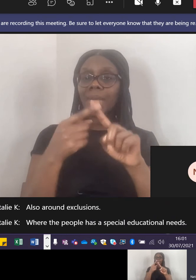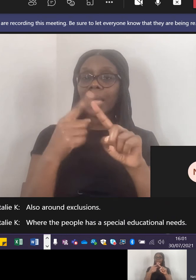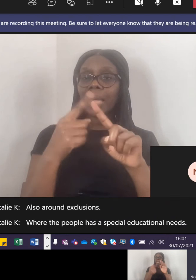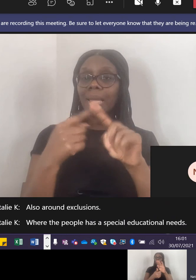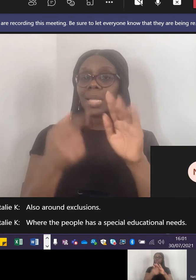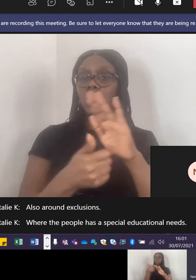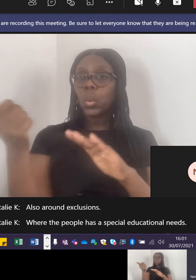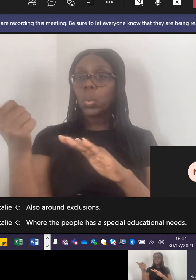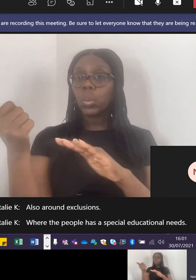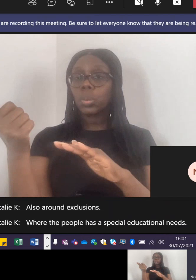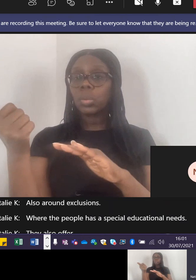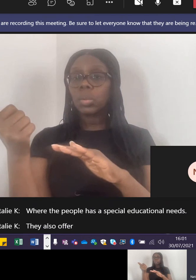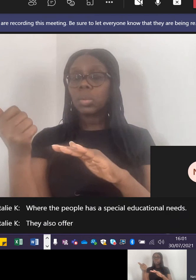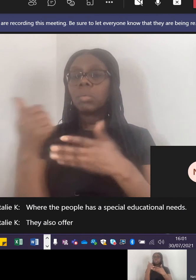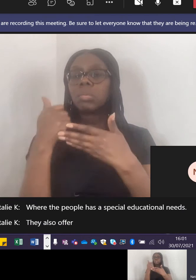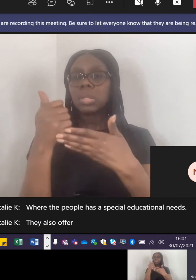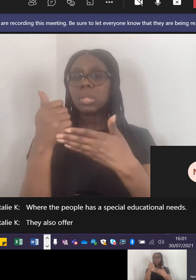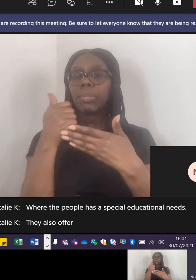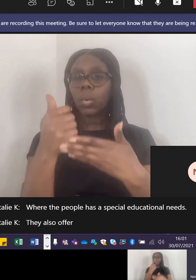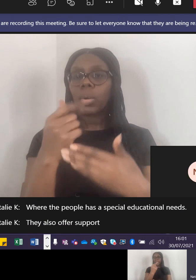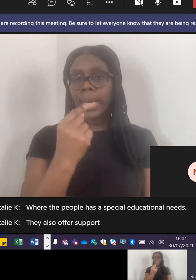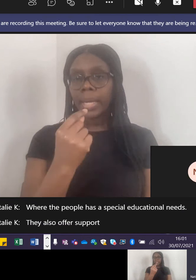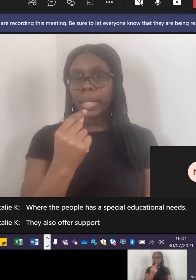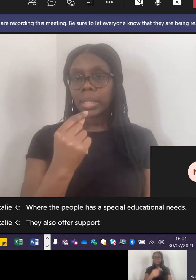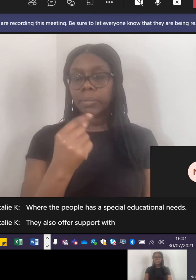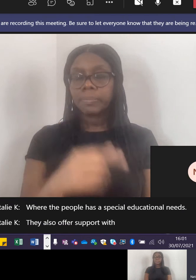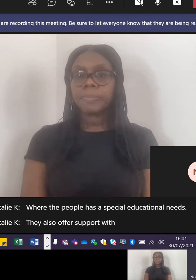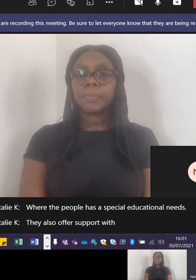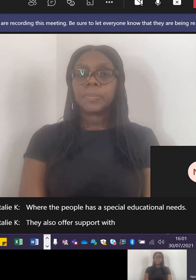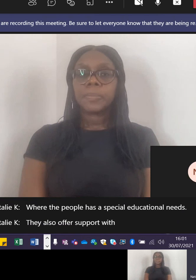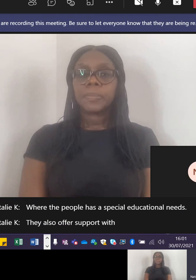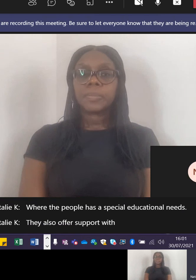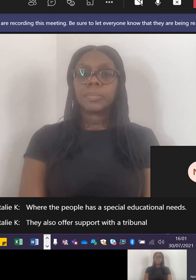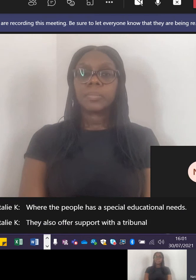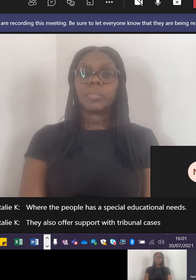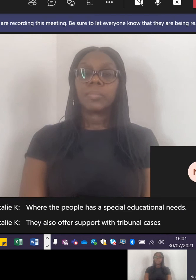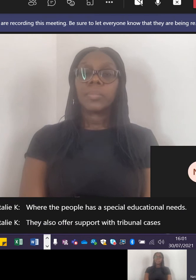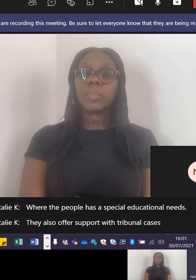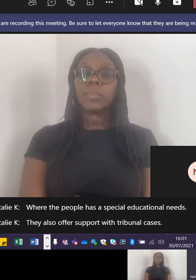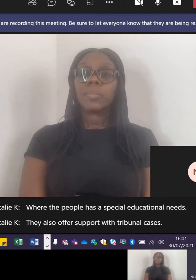They also offer support with tribunal cases